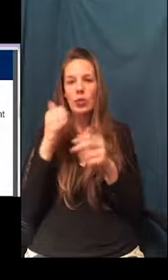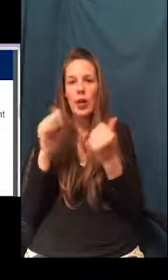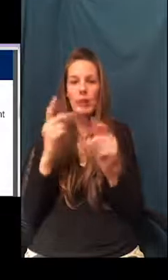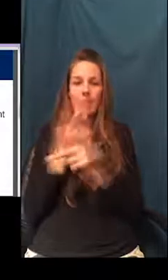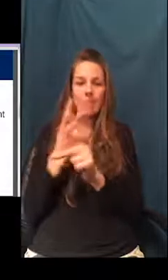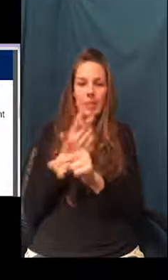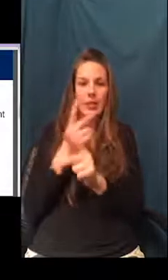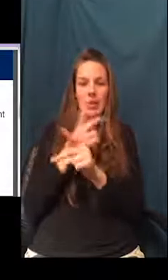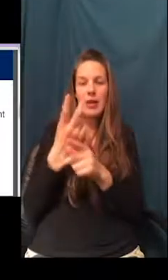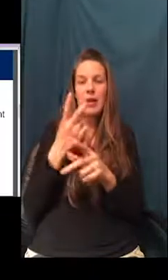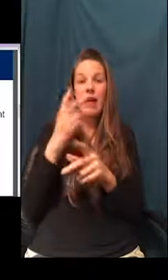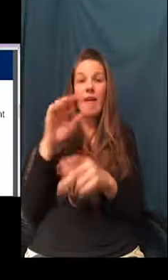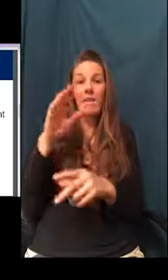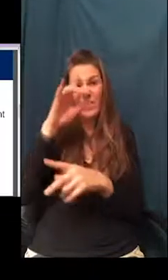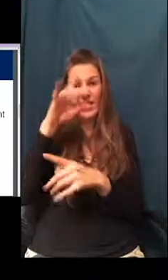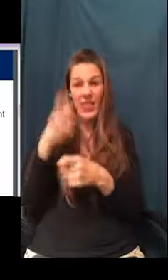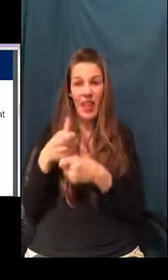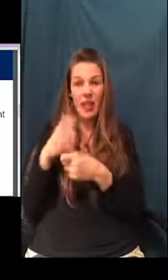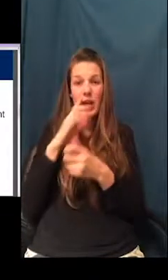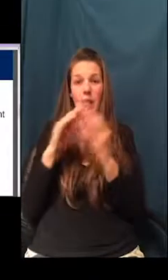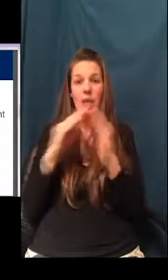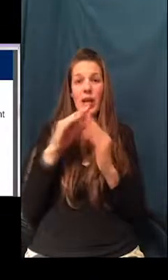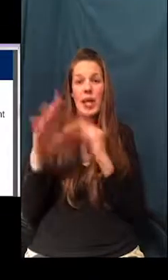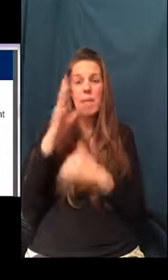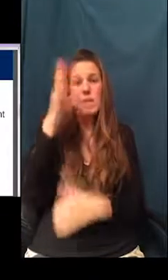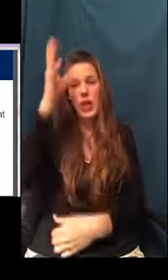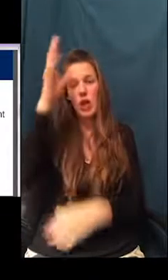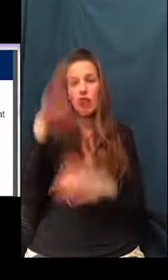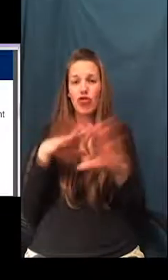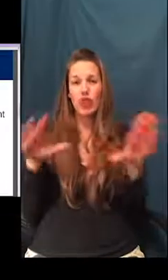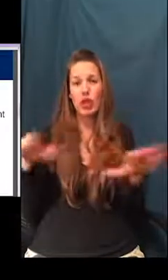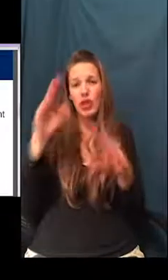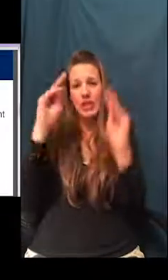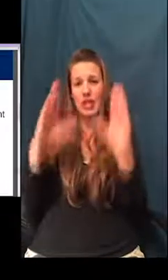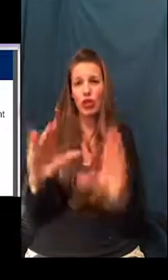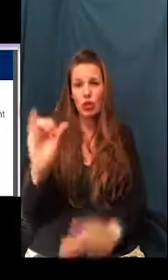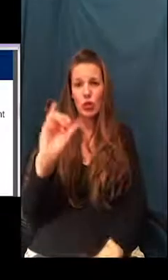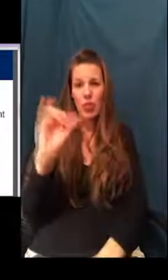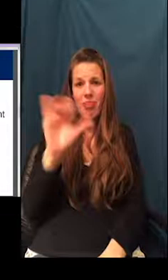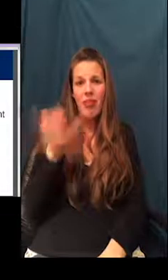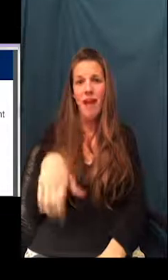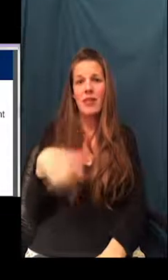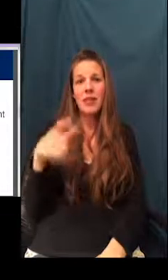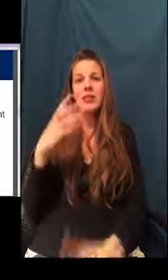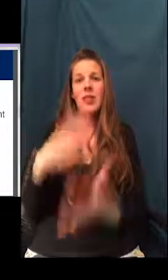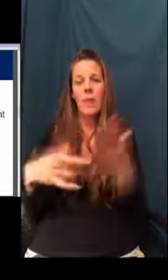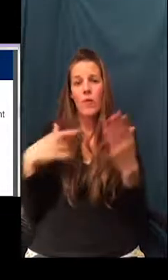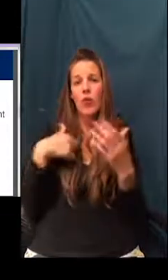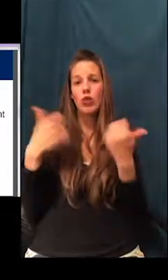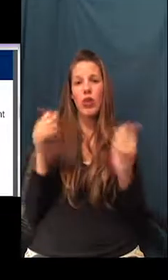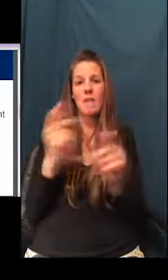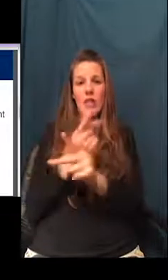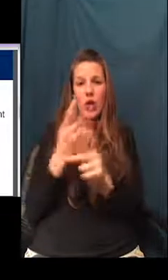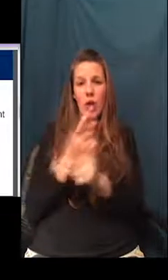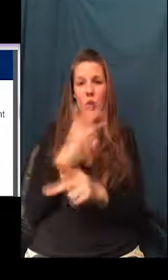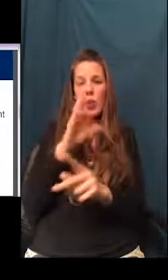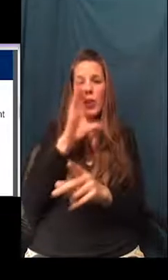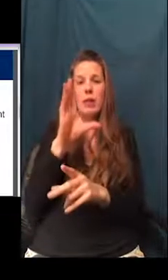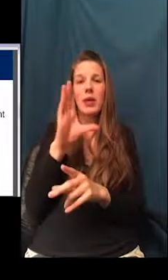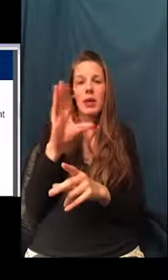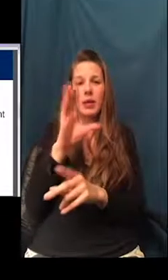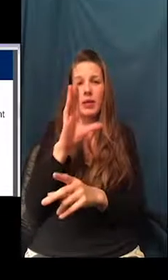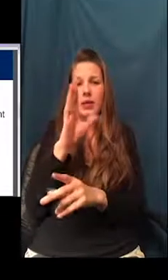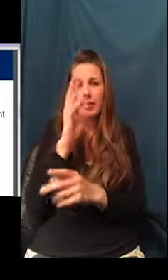some for the faith community and for parents, children, and teachers. So that's some of what we're working on, and we'll be getting it out